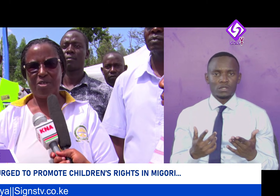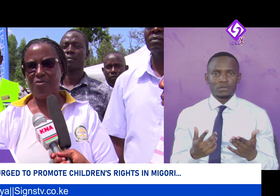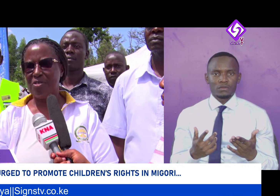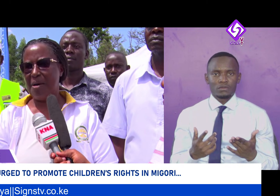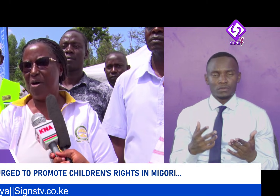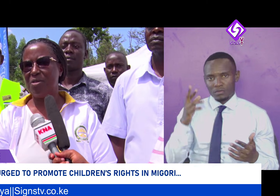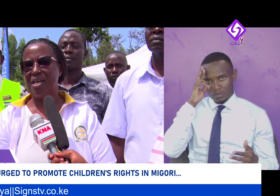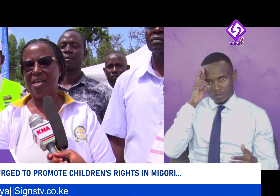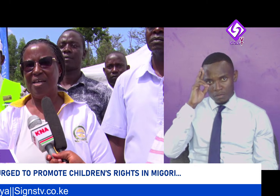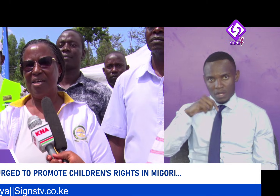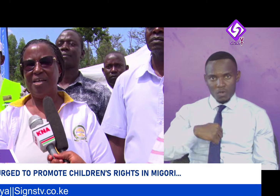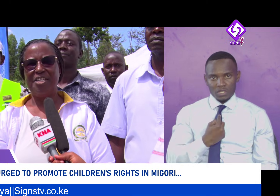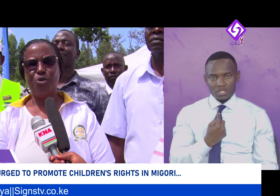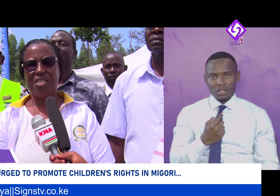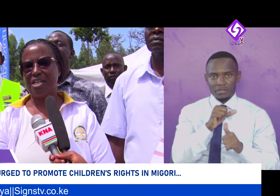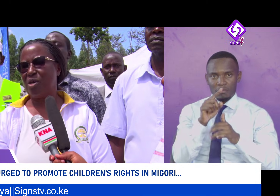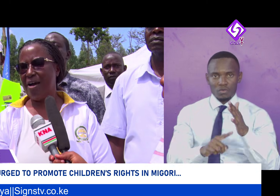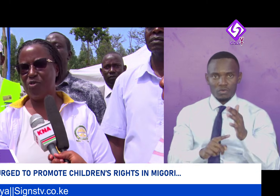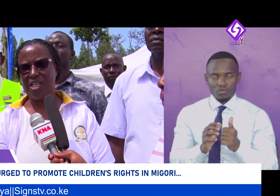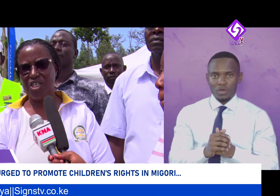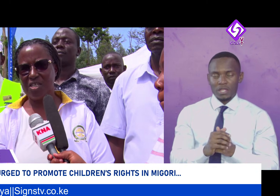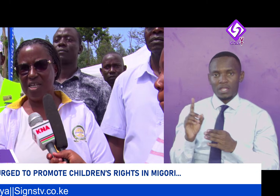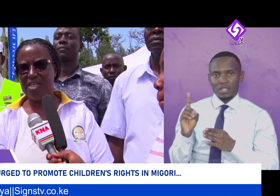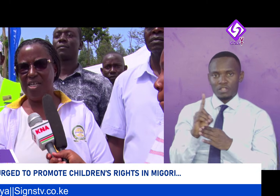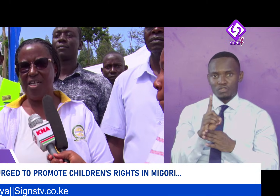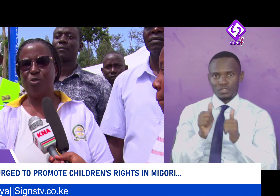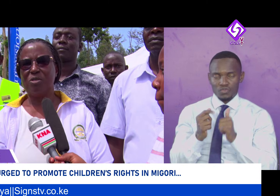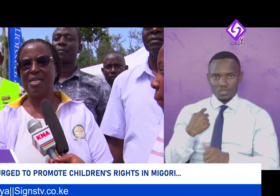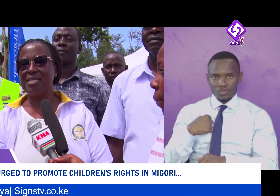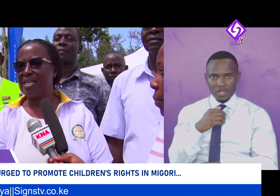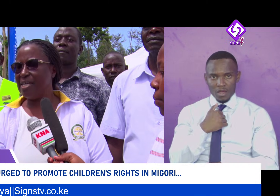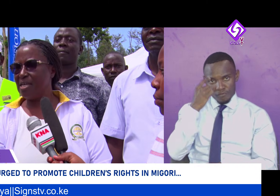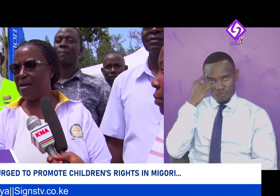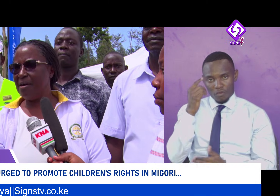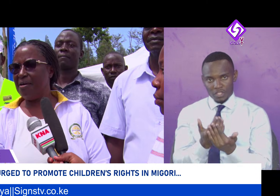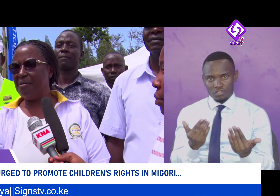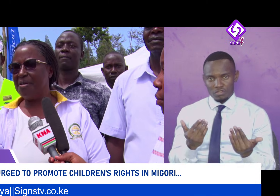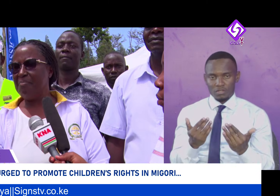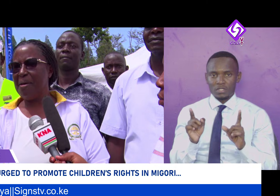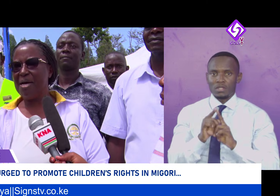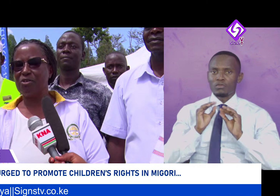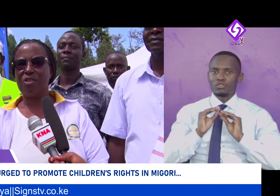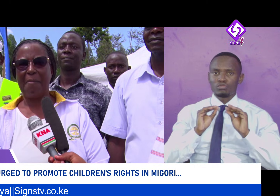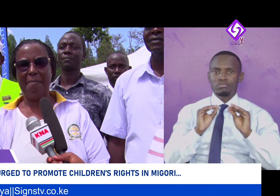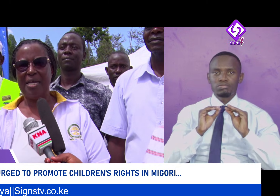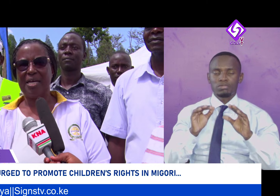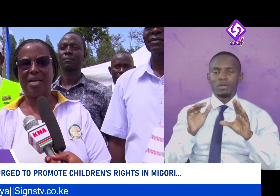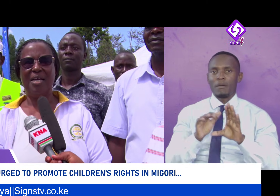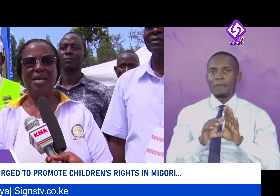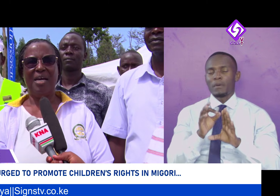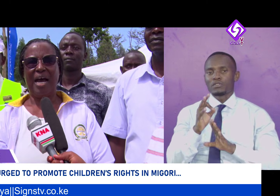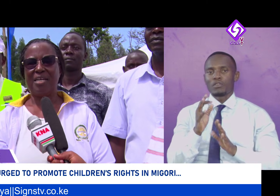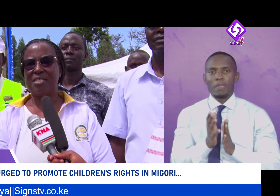remind ourselves about the duties that we have to the children, to sensitize members of the